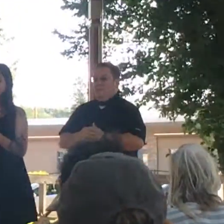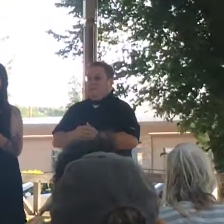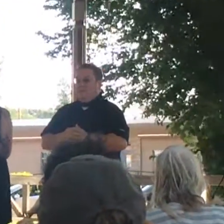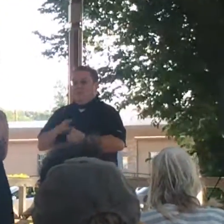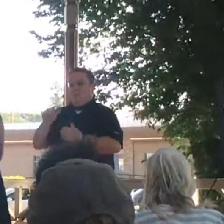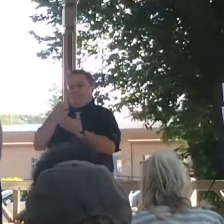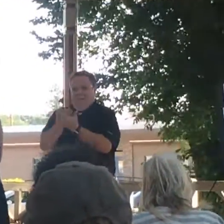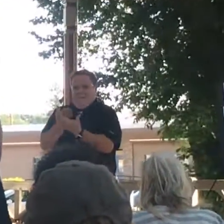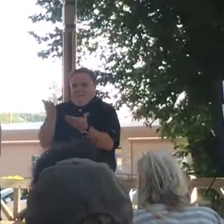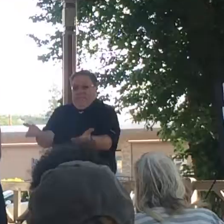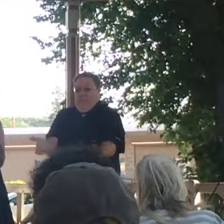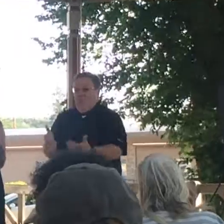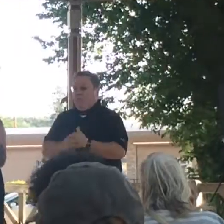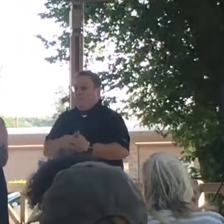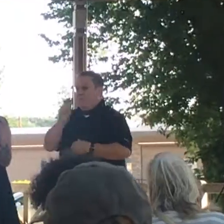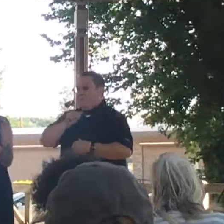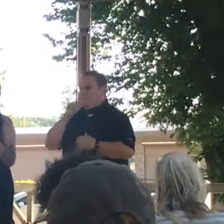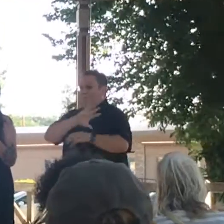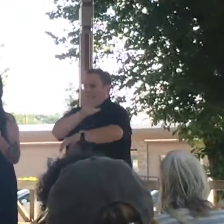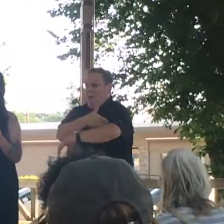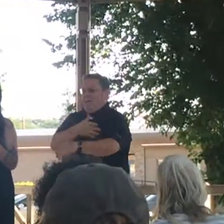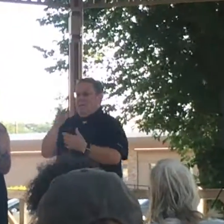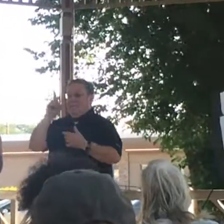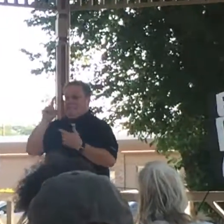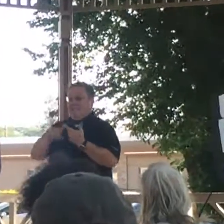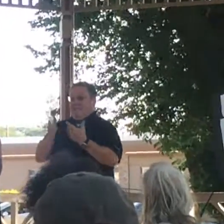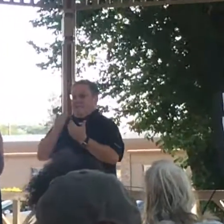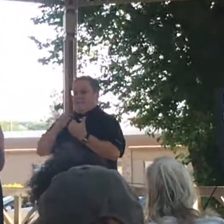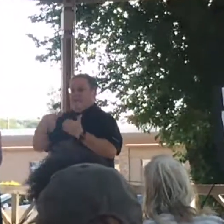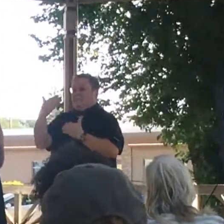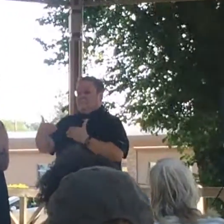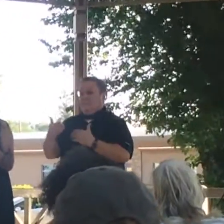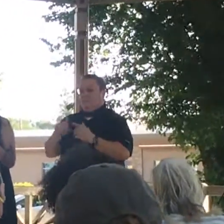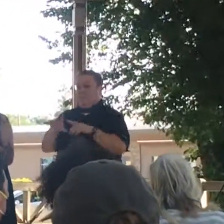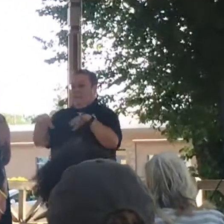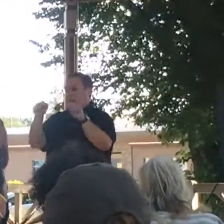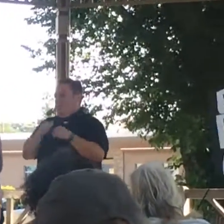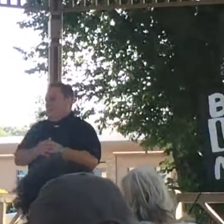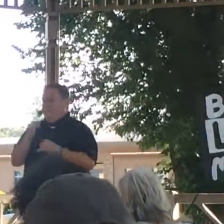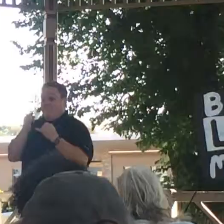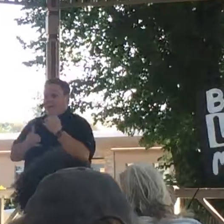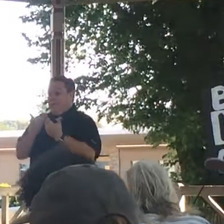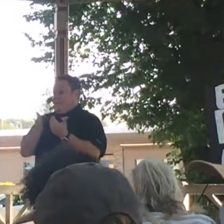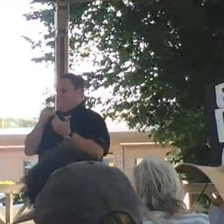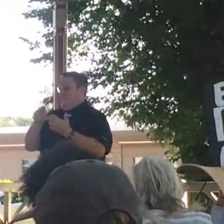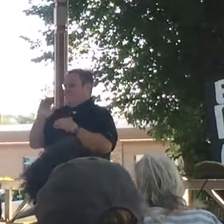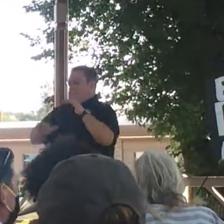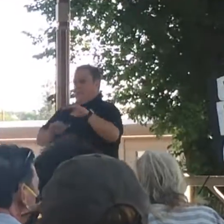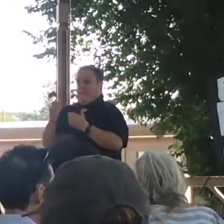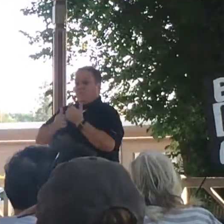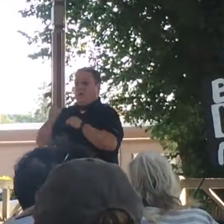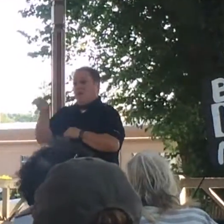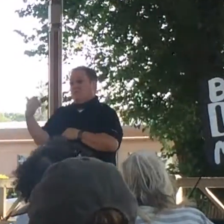Well, the evidence is there. There is power in listening, and it's an easy next step to take. For the final easy step that everybody else